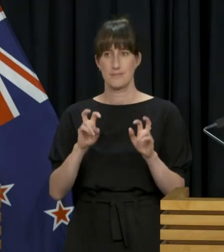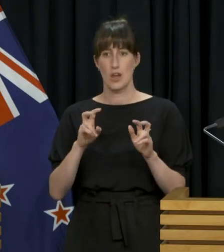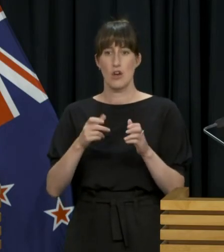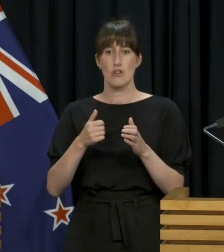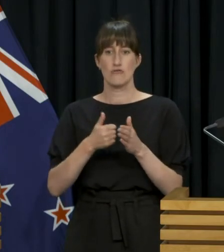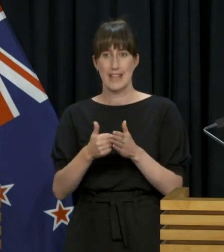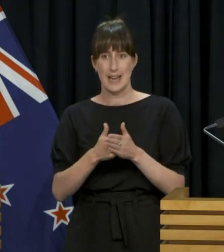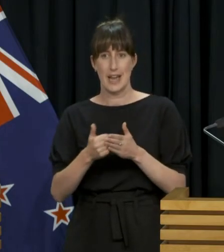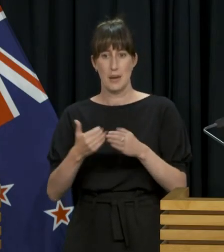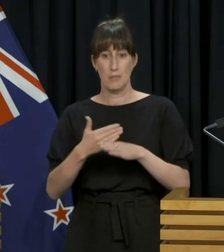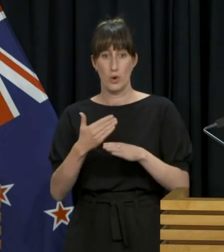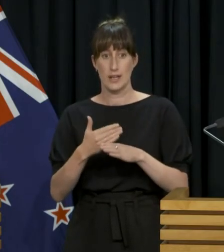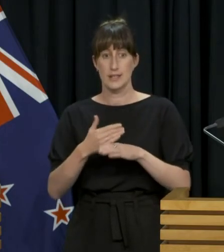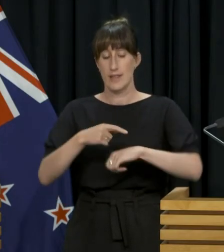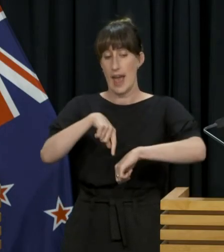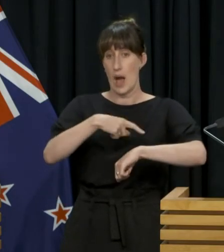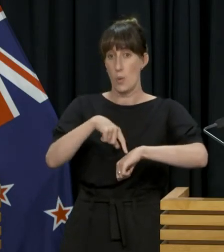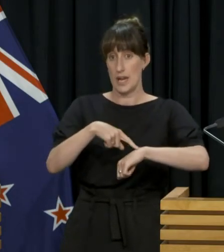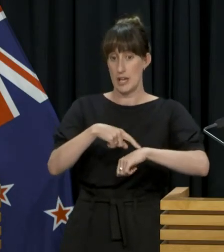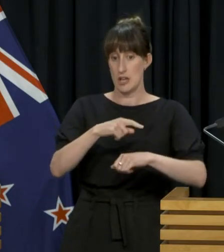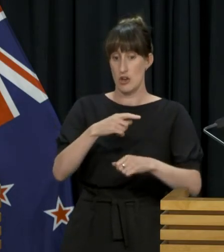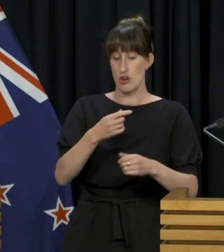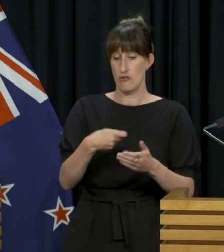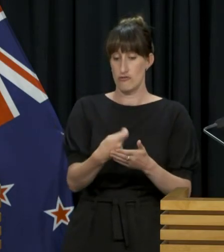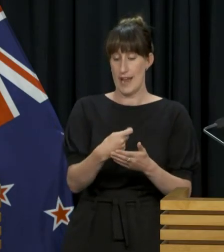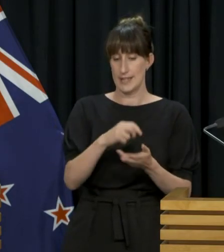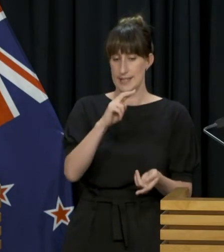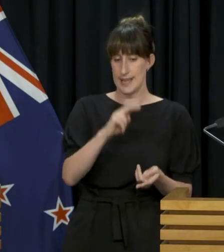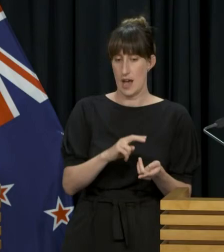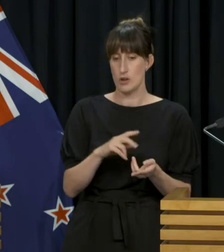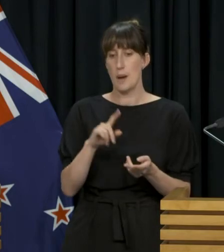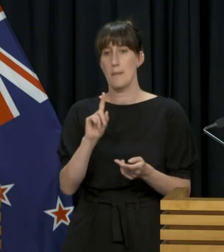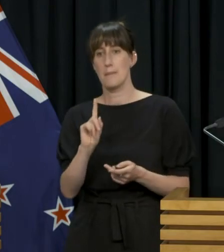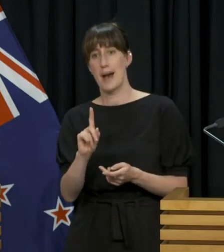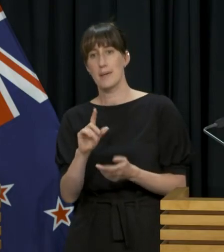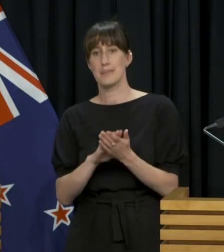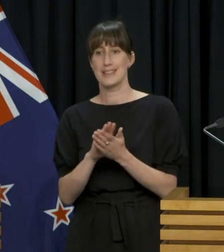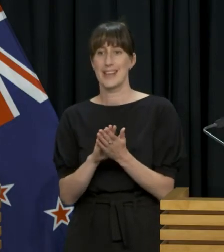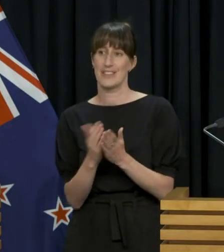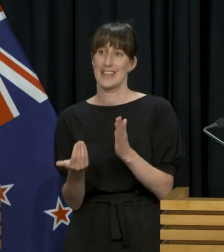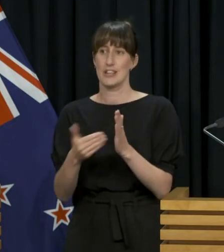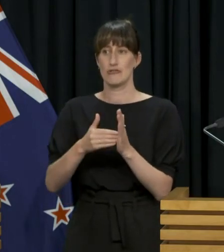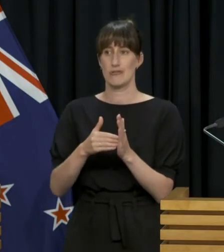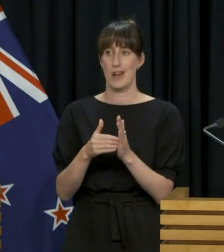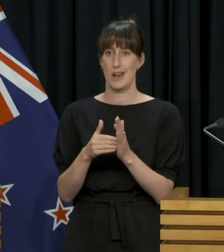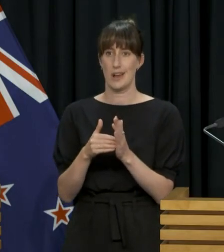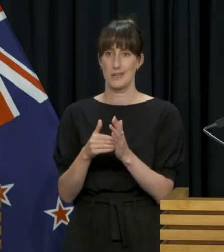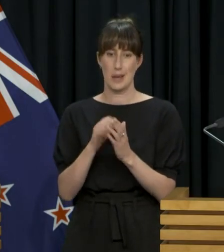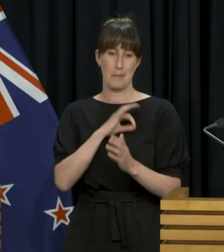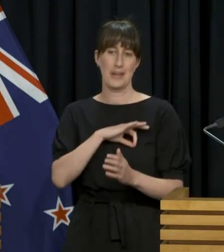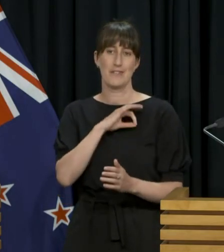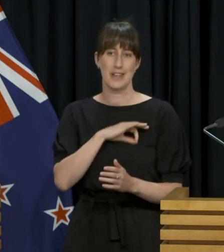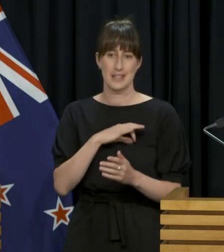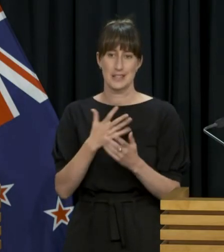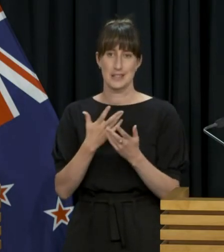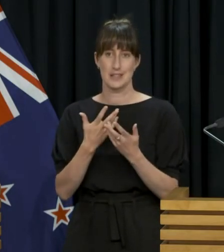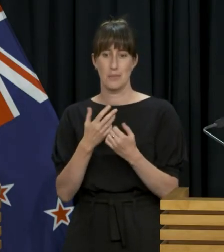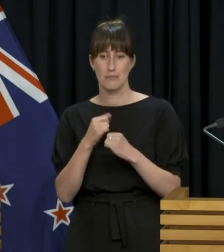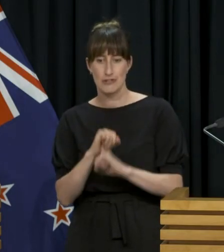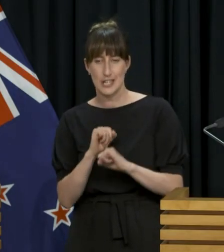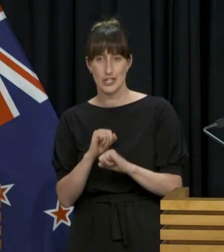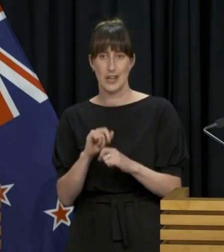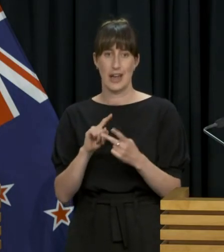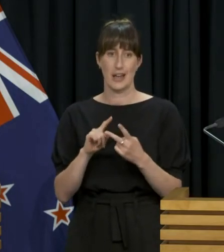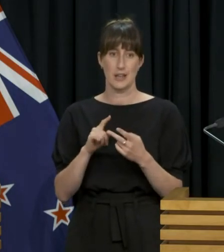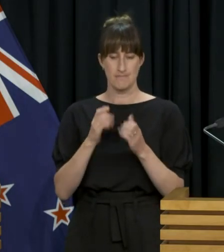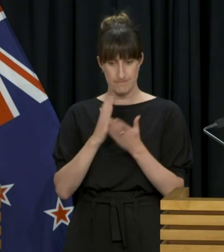hourly rate goes down, but it means that they get all of the other protection that goes with being a regularised in a regularised employment. So they have employment certainty,